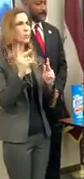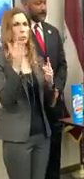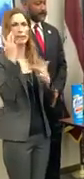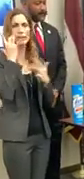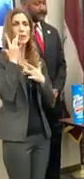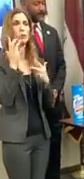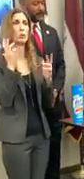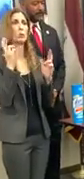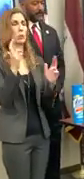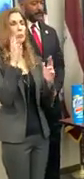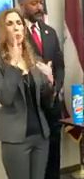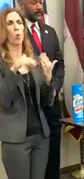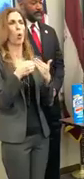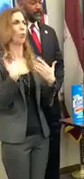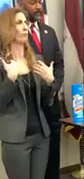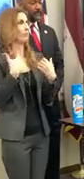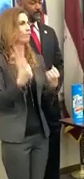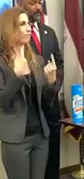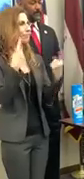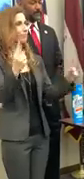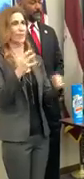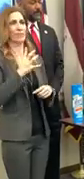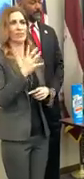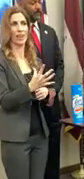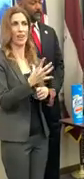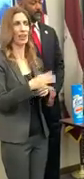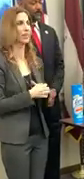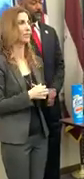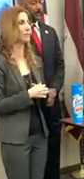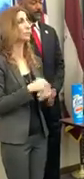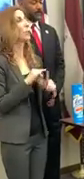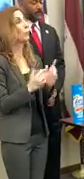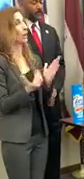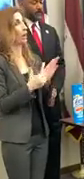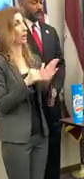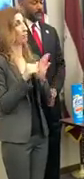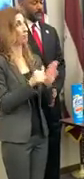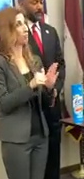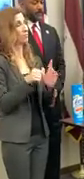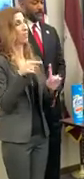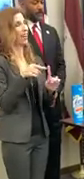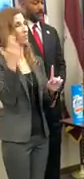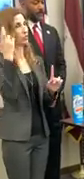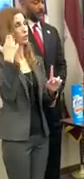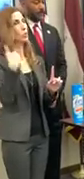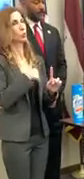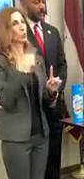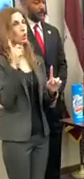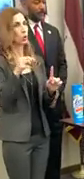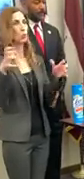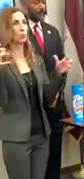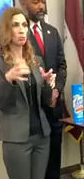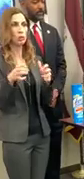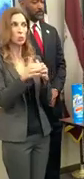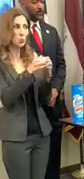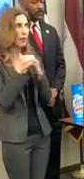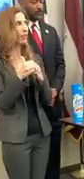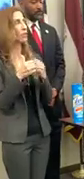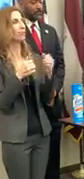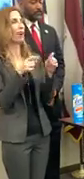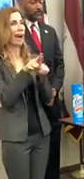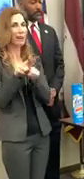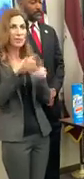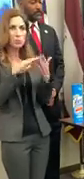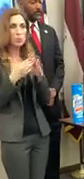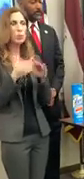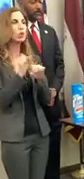that everyone will come out of this fine on the other side. But again, I just want to reiterate, this is why we do need to pull together as a community,